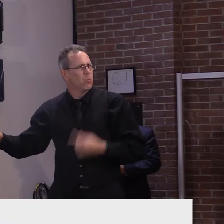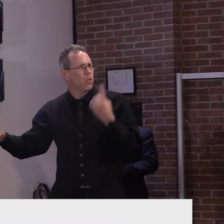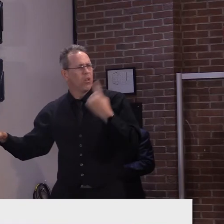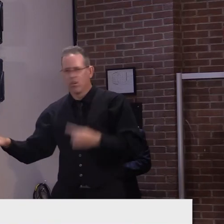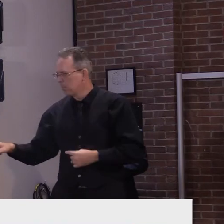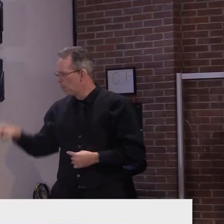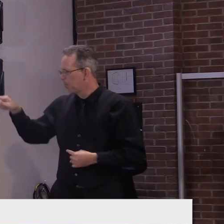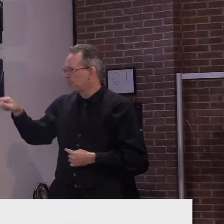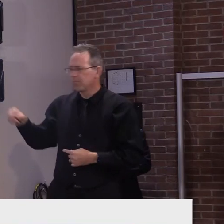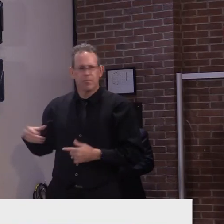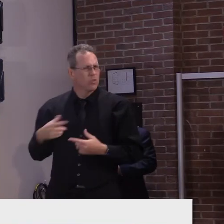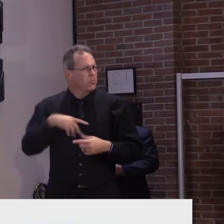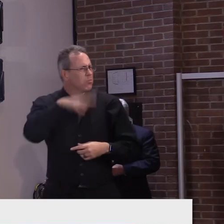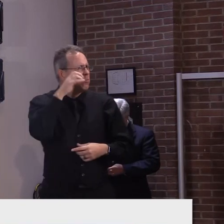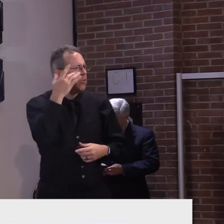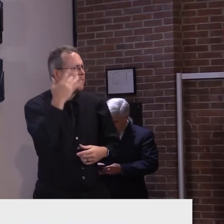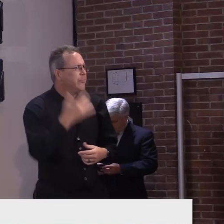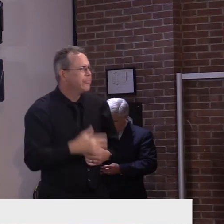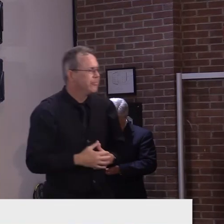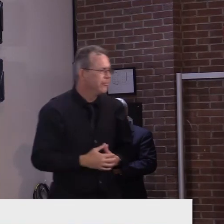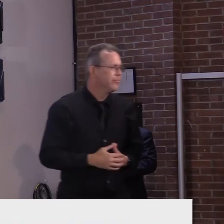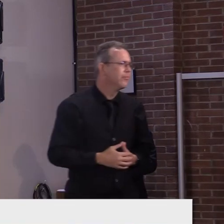Which part is the